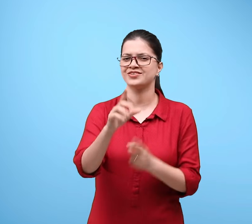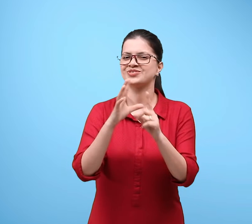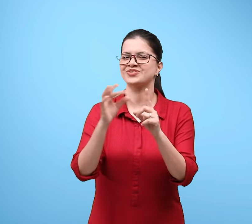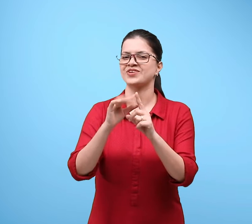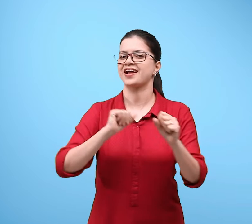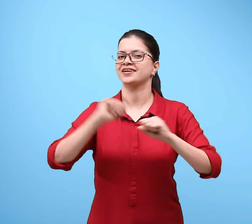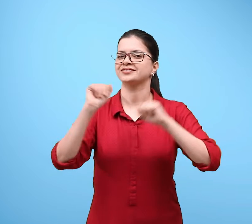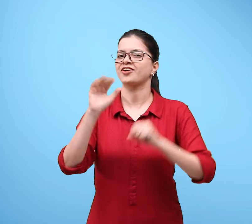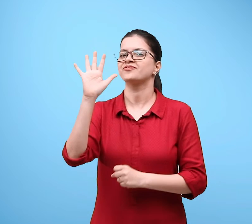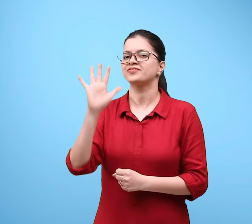Activity 5.